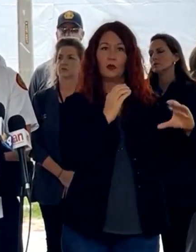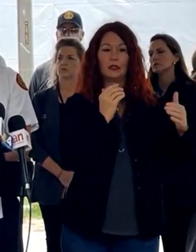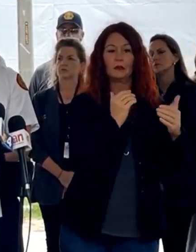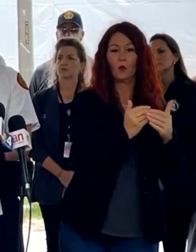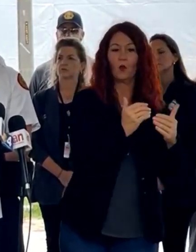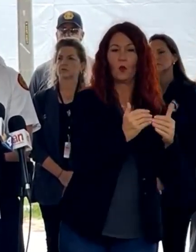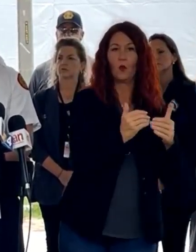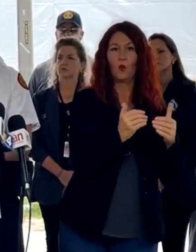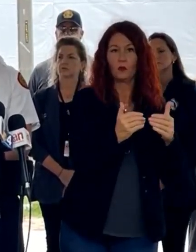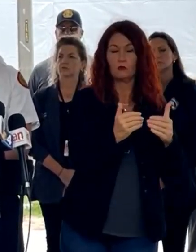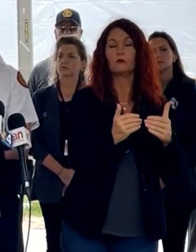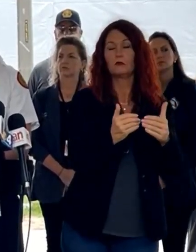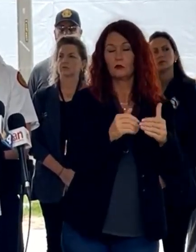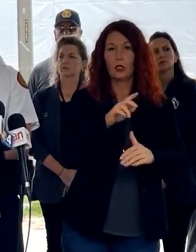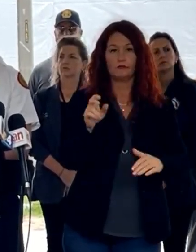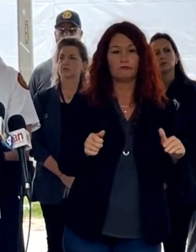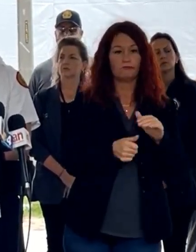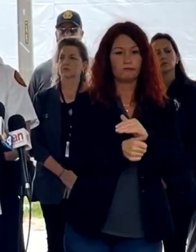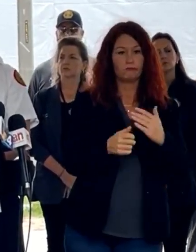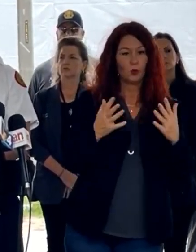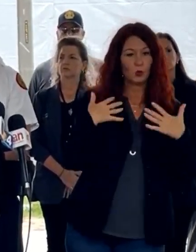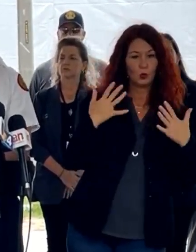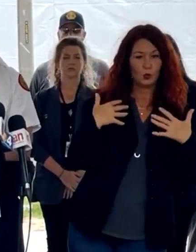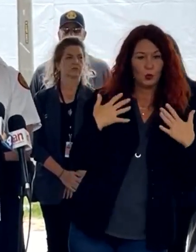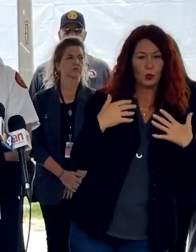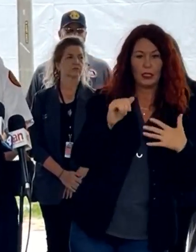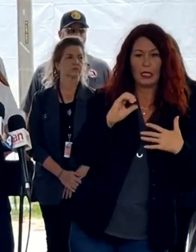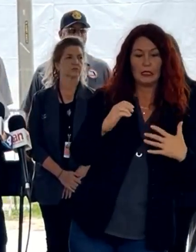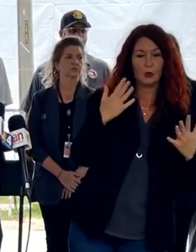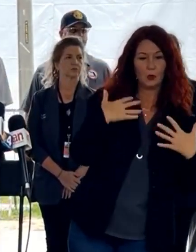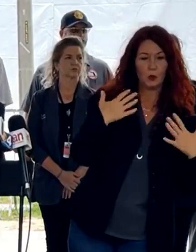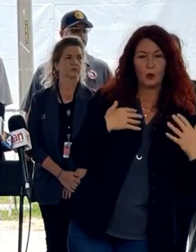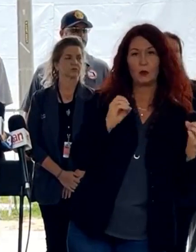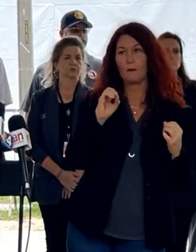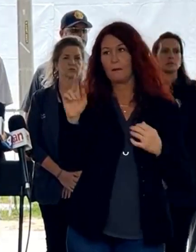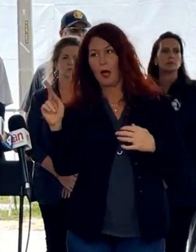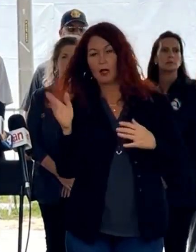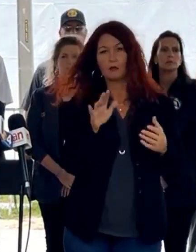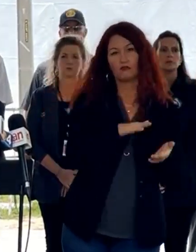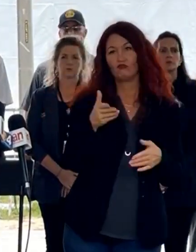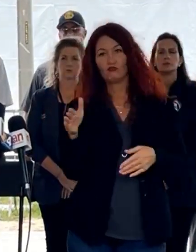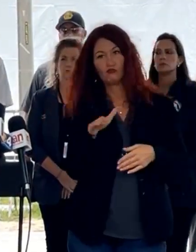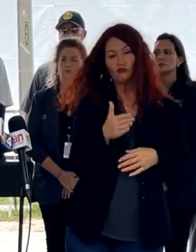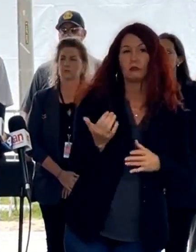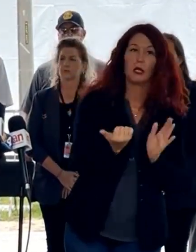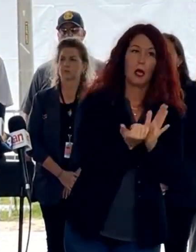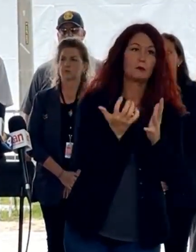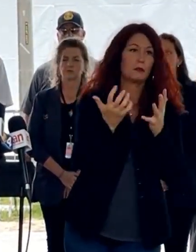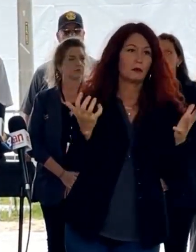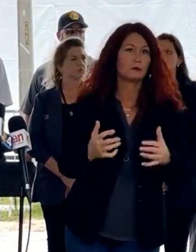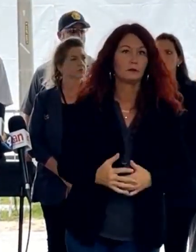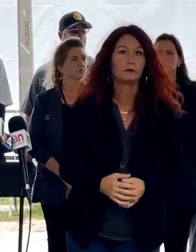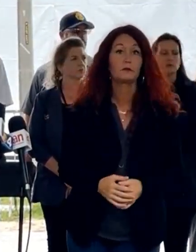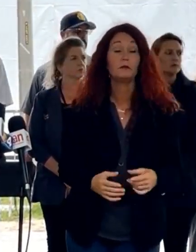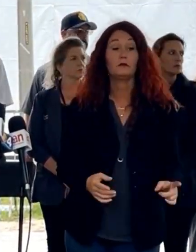temperature and stuff. But very fortunate, no injuries, significant injuries to report. Mayor, obviously those are